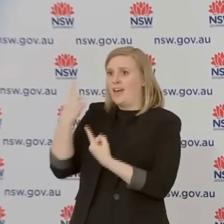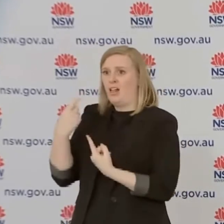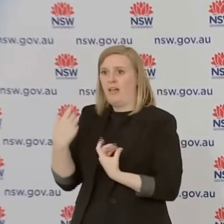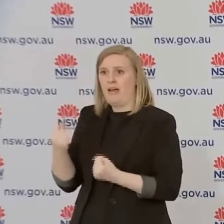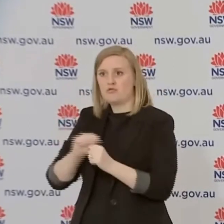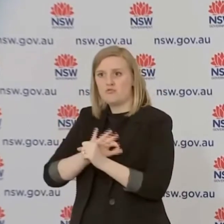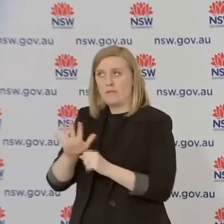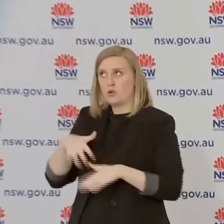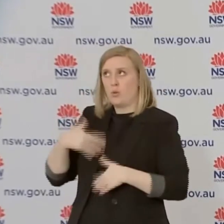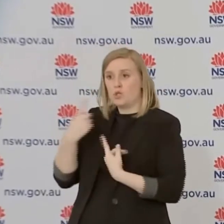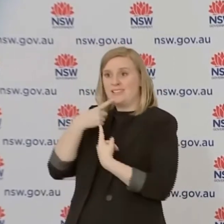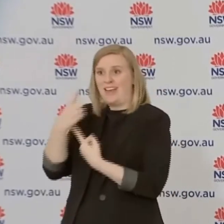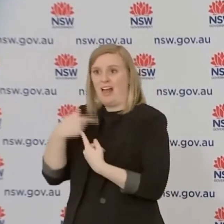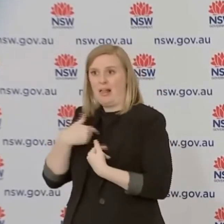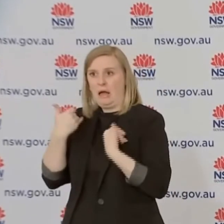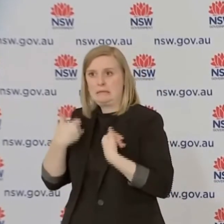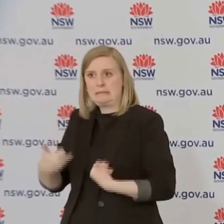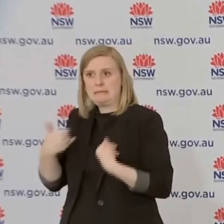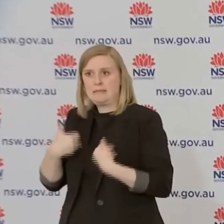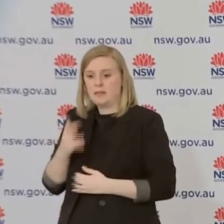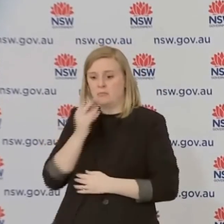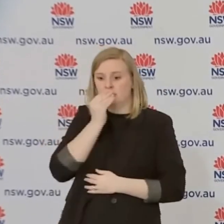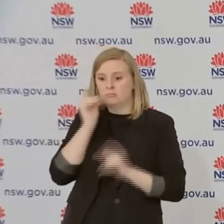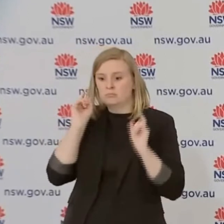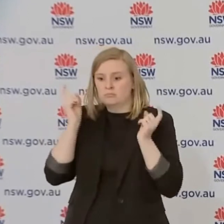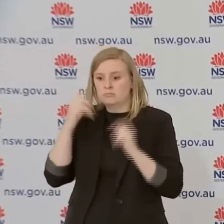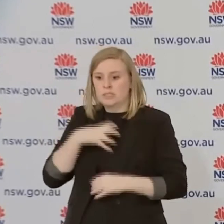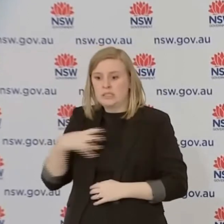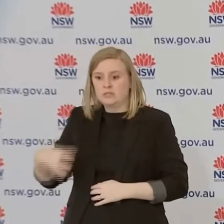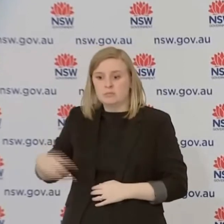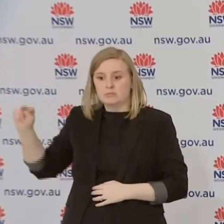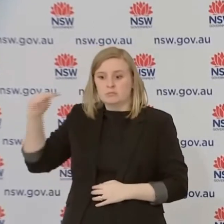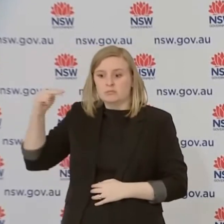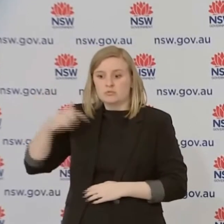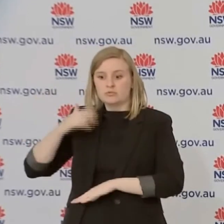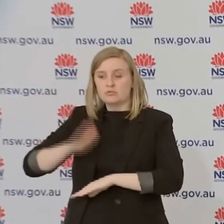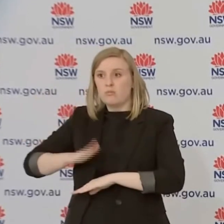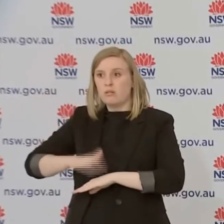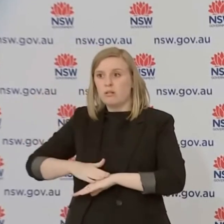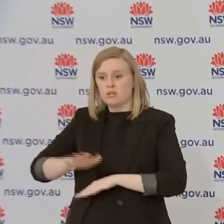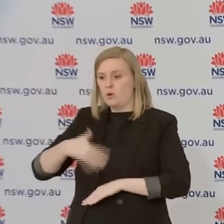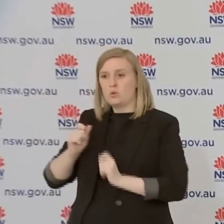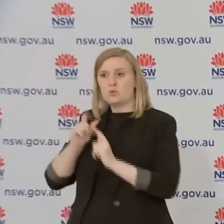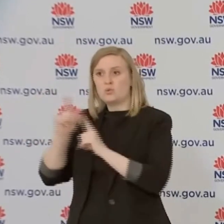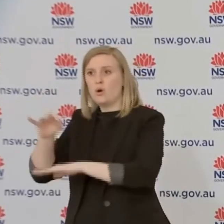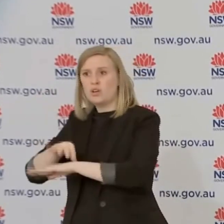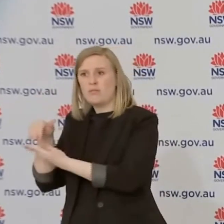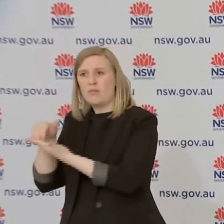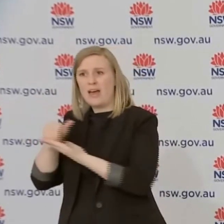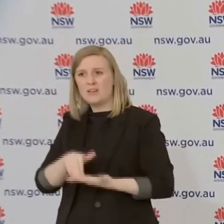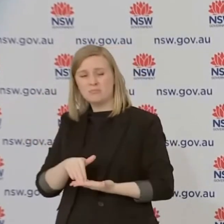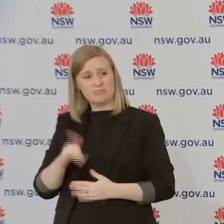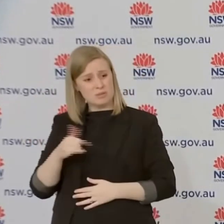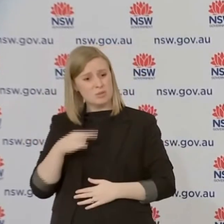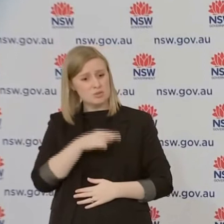appearing with you at these press conferences? There was one occasion several months ago, but on a regular basis, multicultural leaders being here.